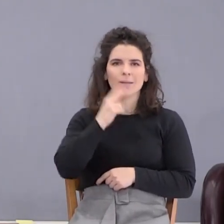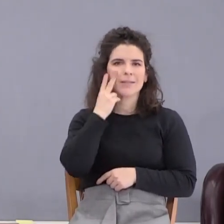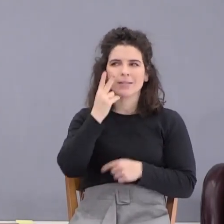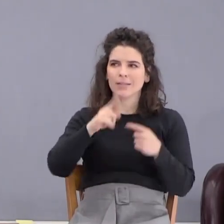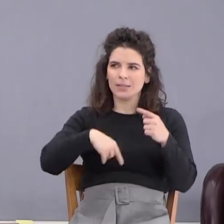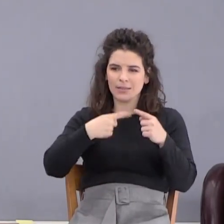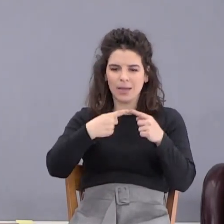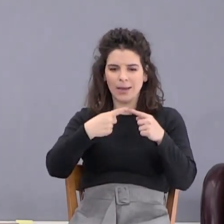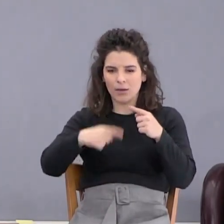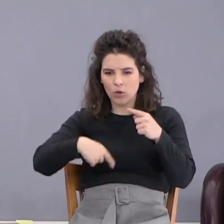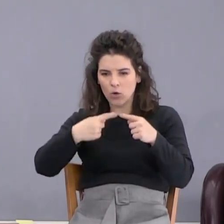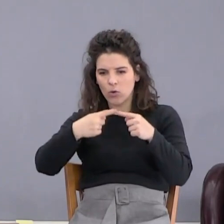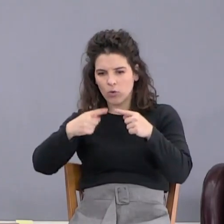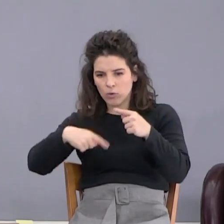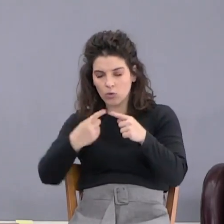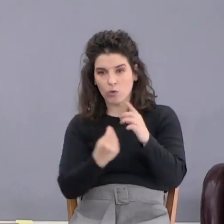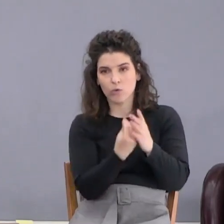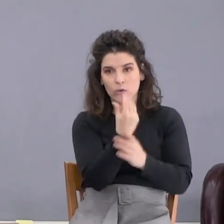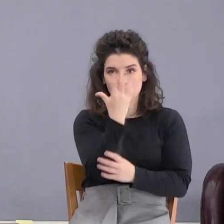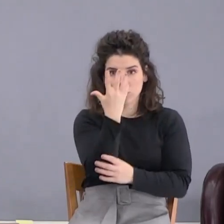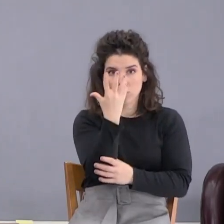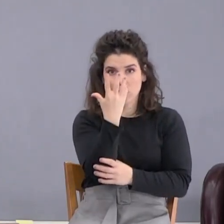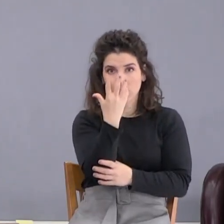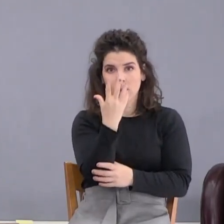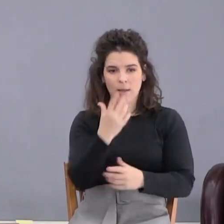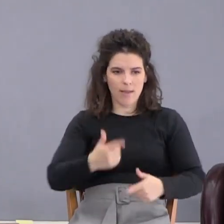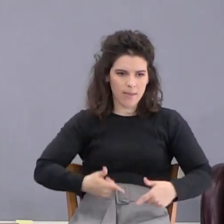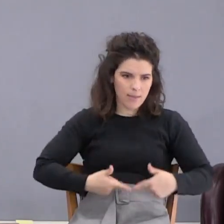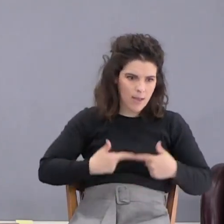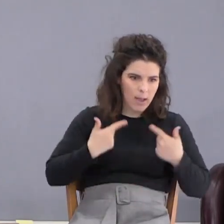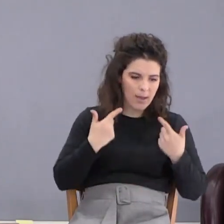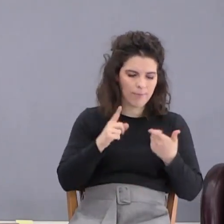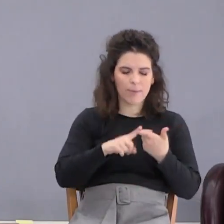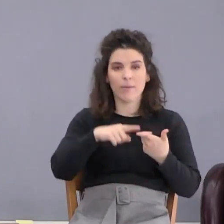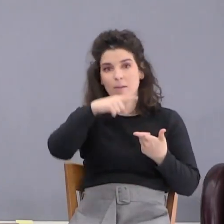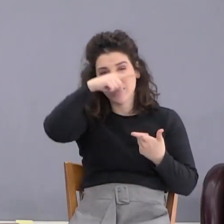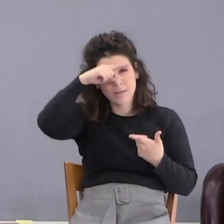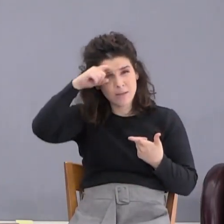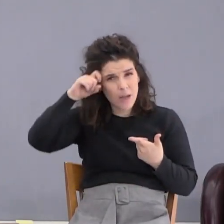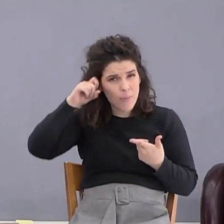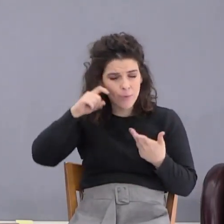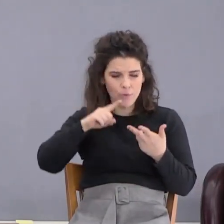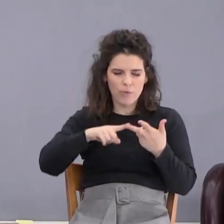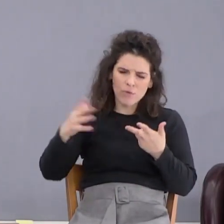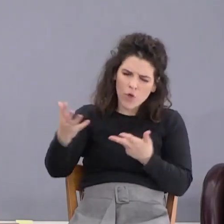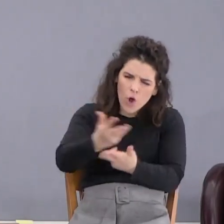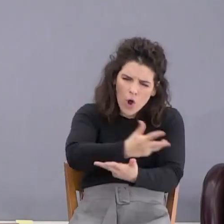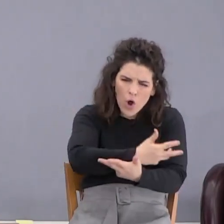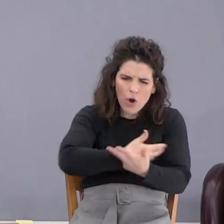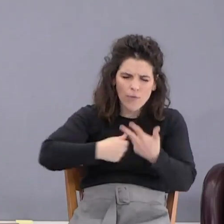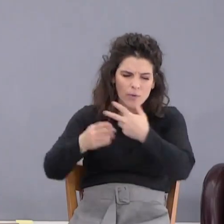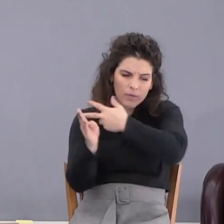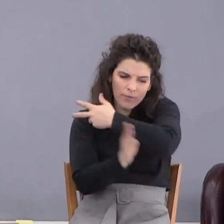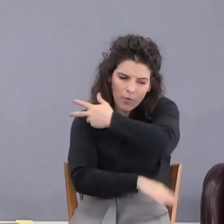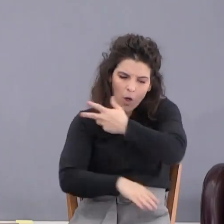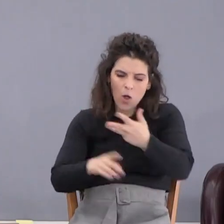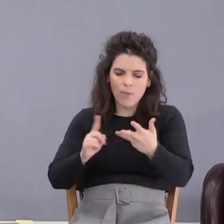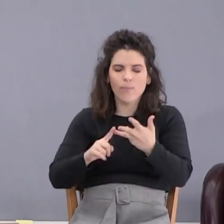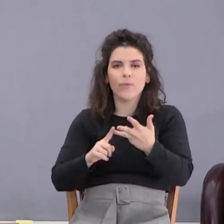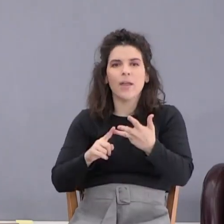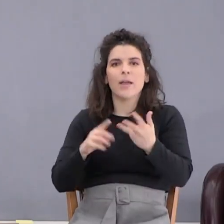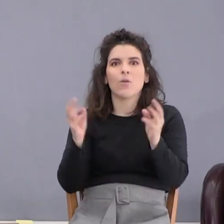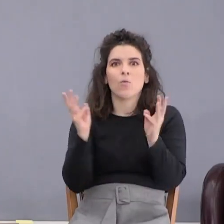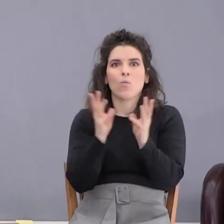cycles. You know the cycle. Spring is life, and then the summer, and then you have the harvest, and then you have the death of